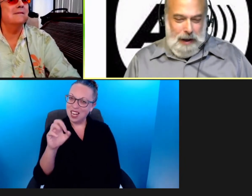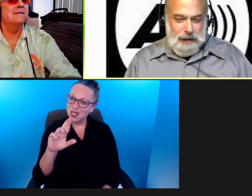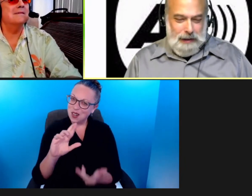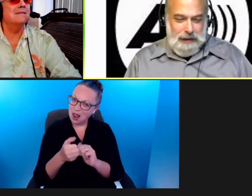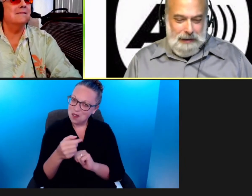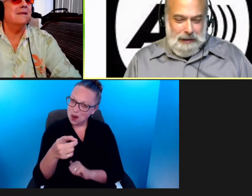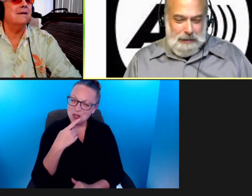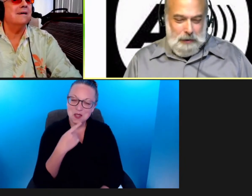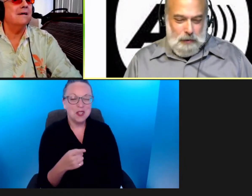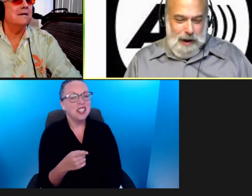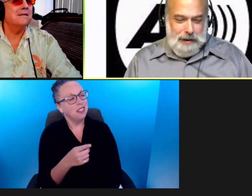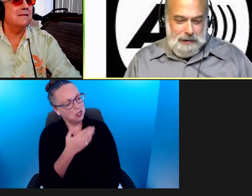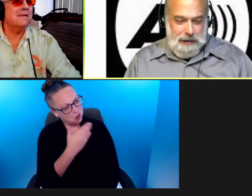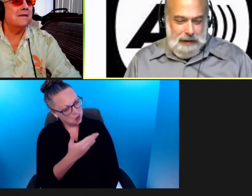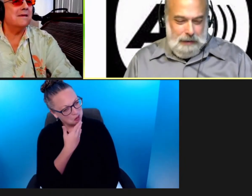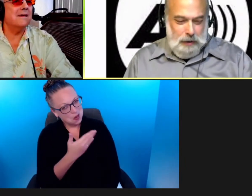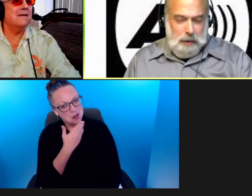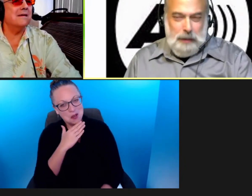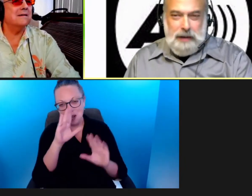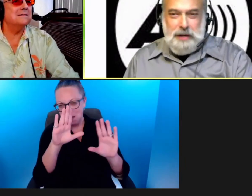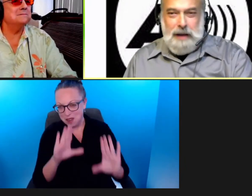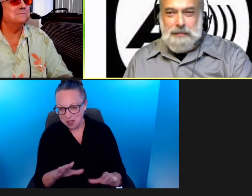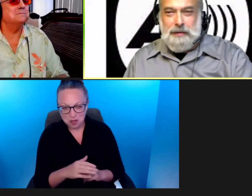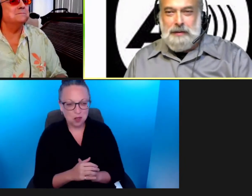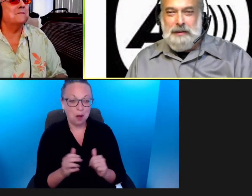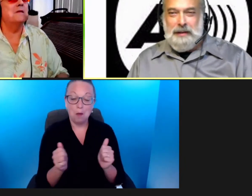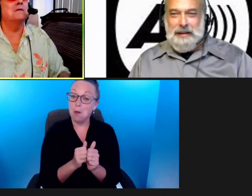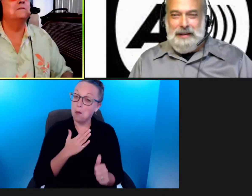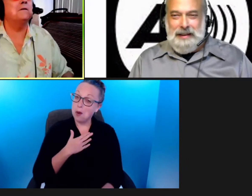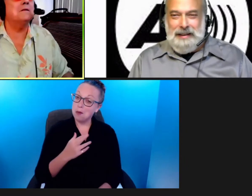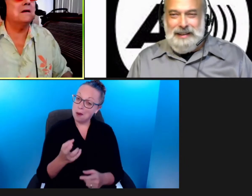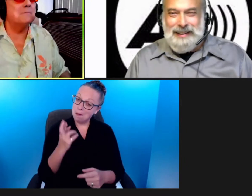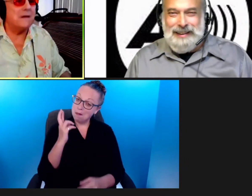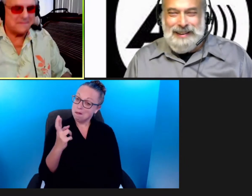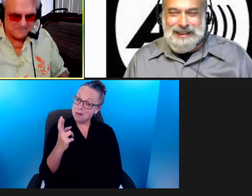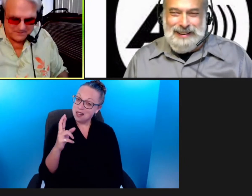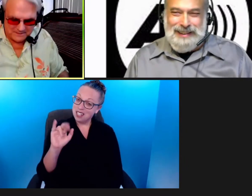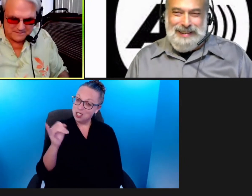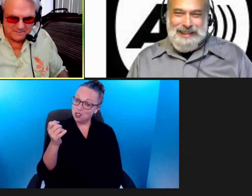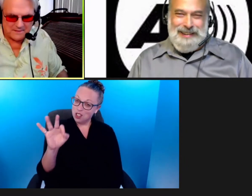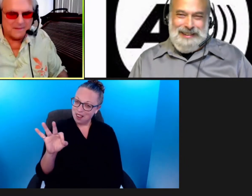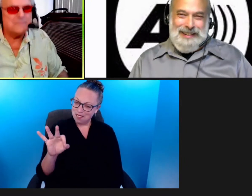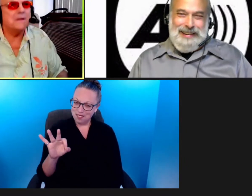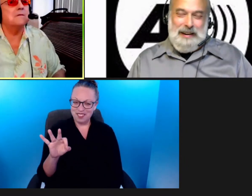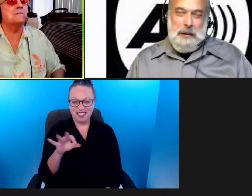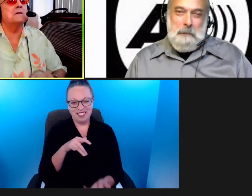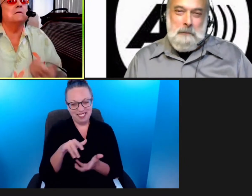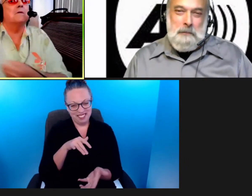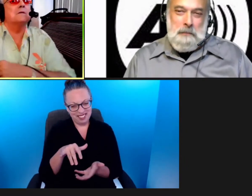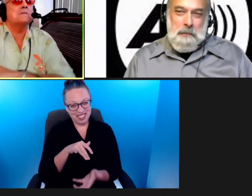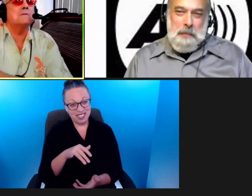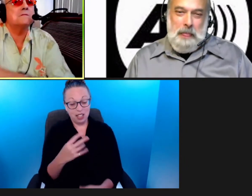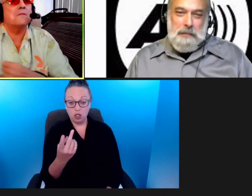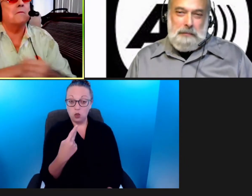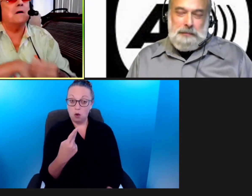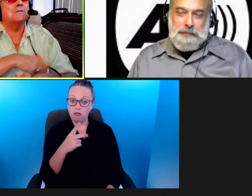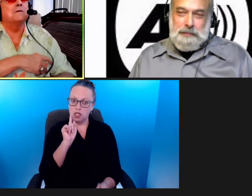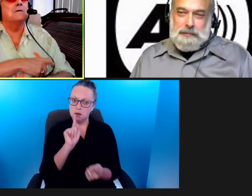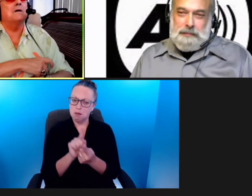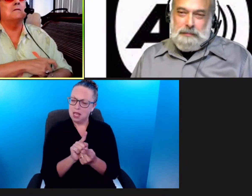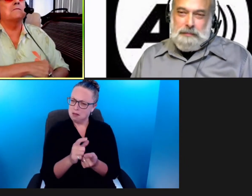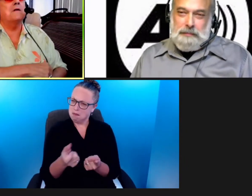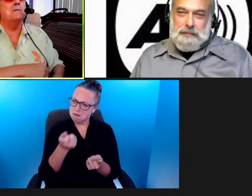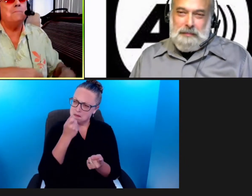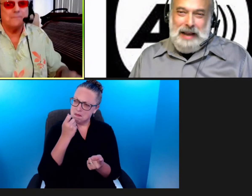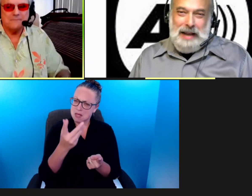Doing well. I'm great. I'm with my buddy Jeff. You know, Joel and I met, I don't know how many years ago it was. It was at the Rock and